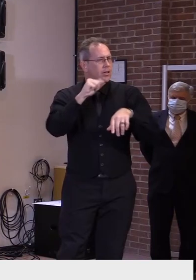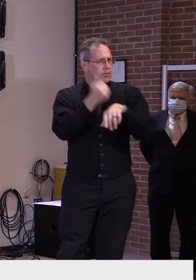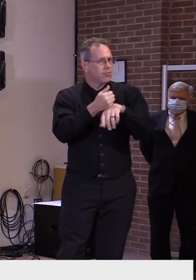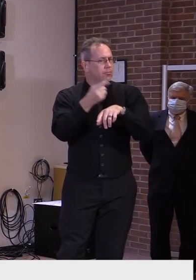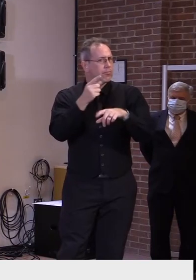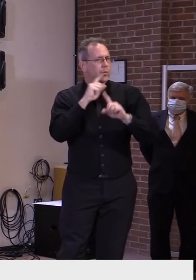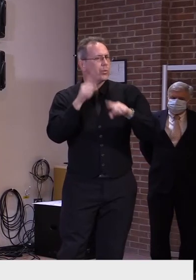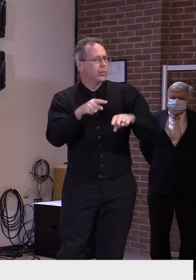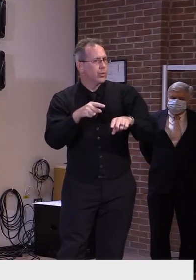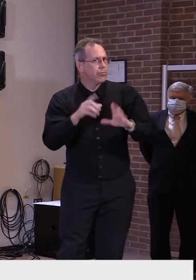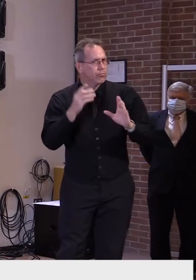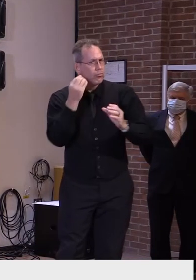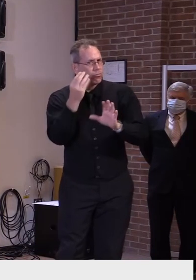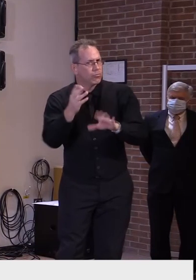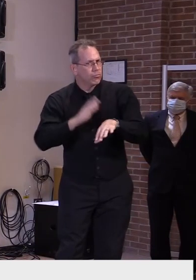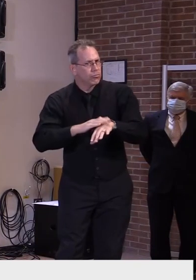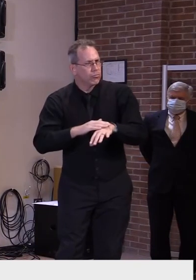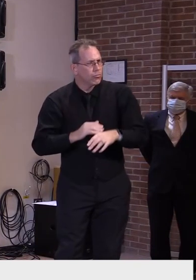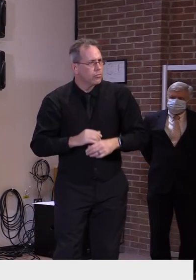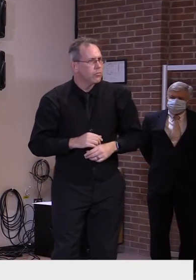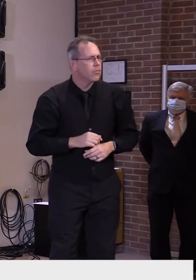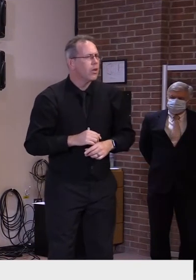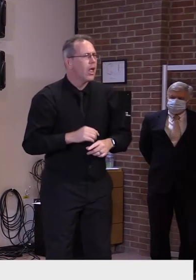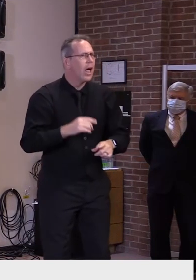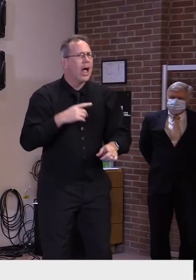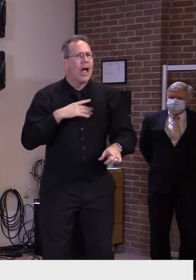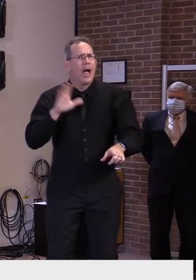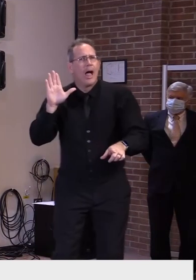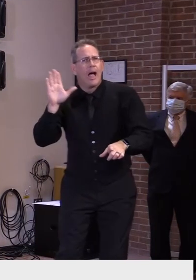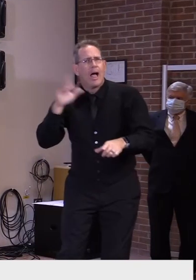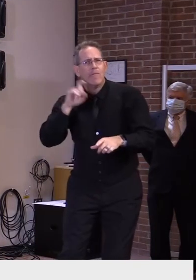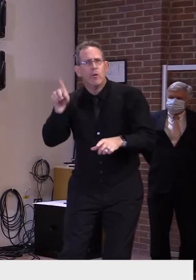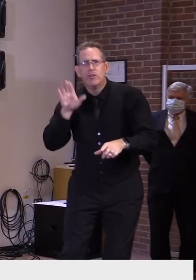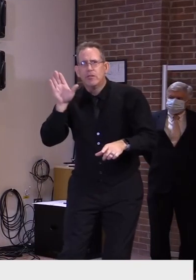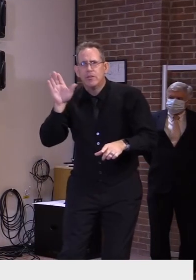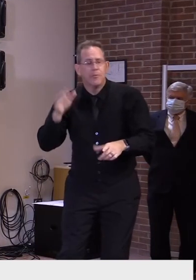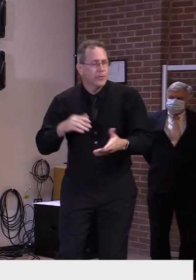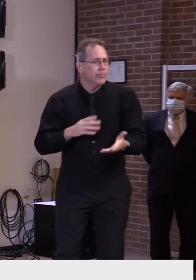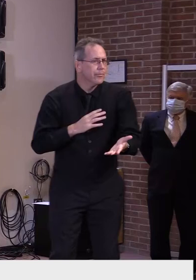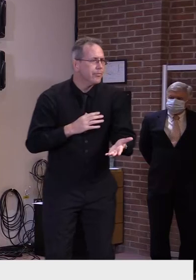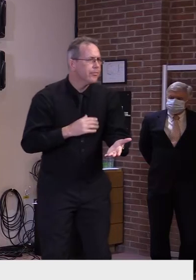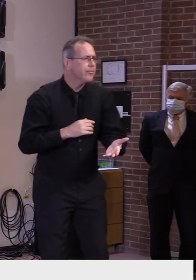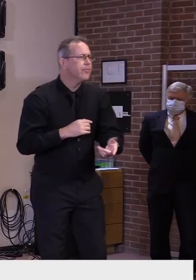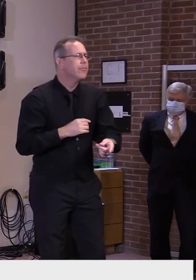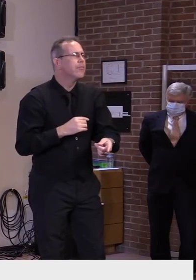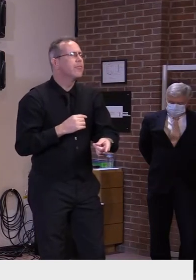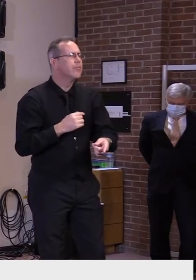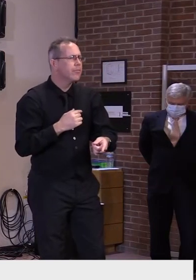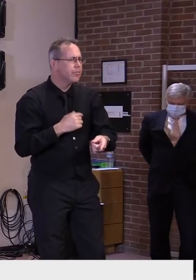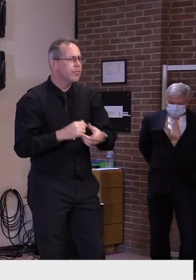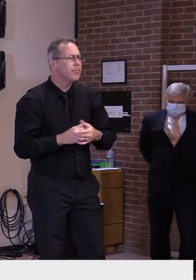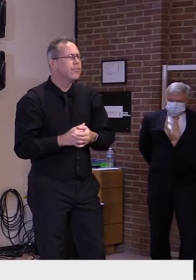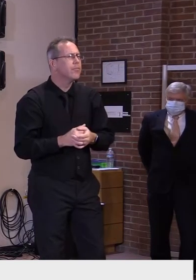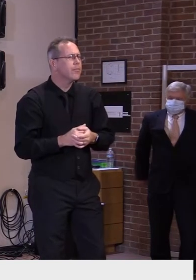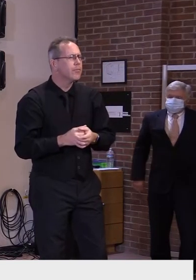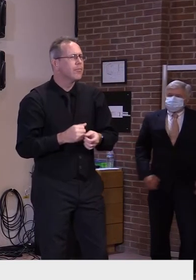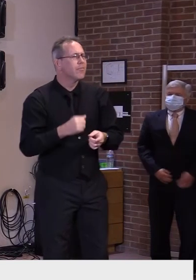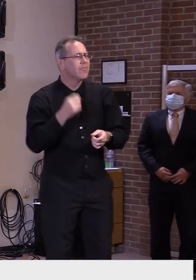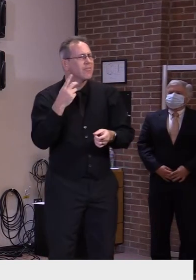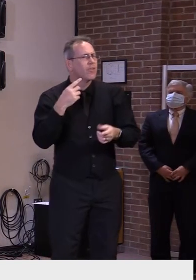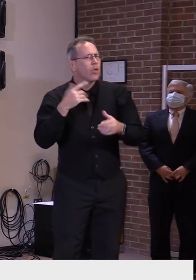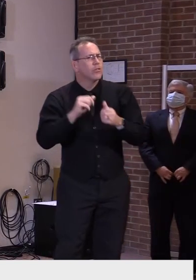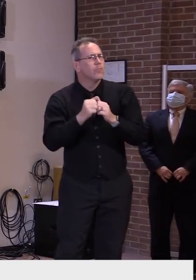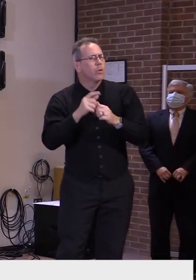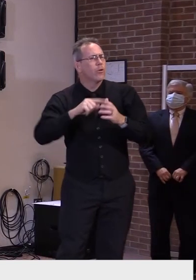I would just suggest that recreational sports that are operating right now ahead of the high school sports seem to have a